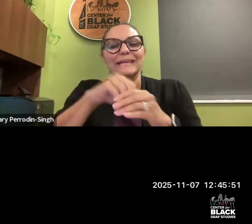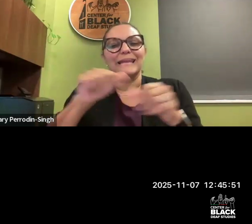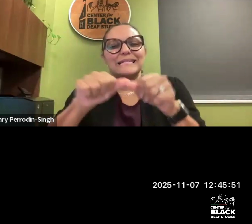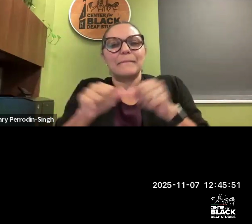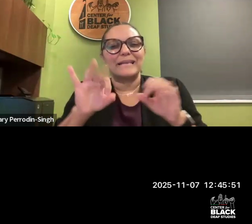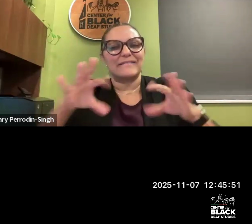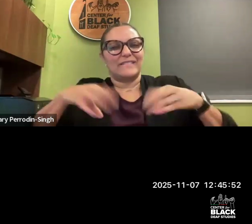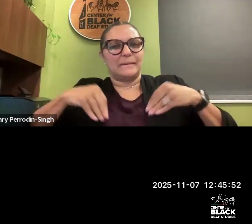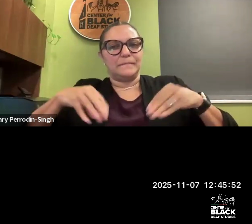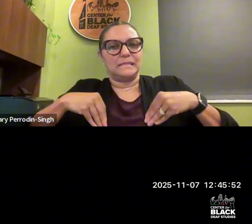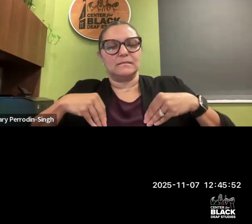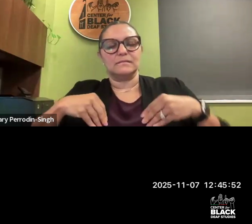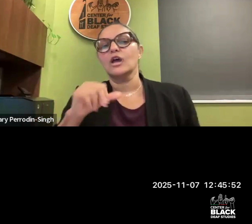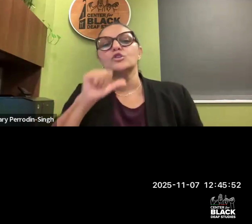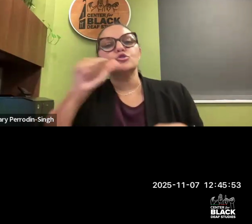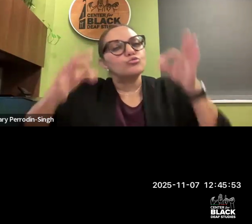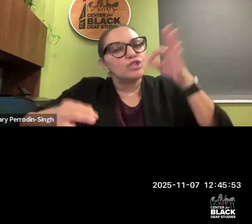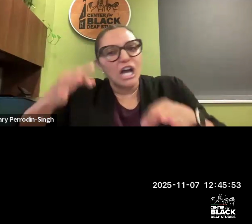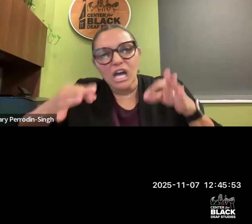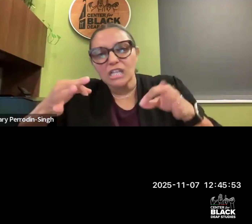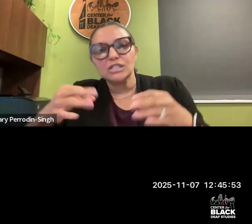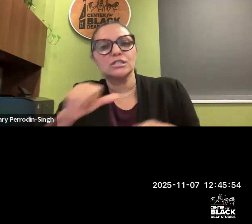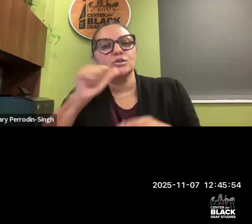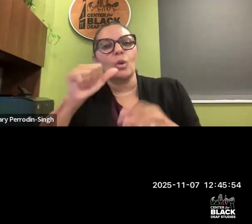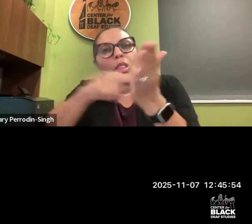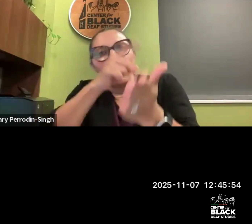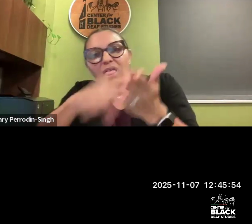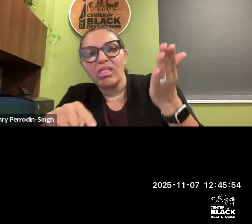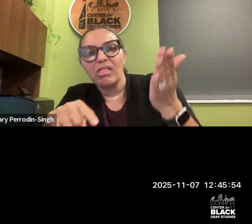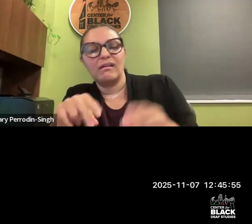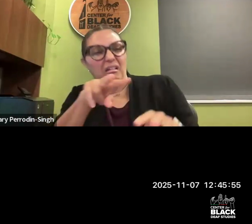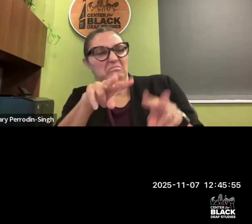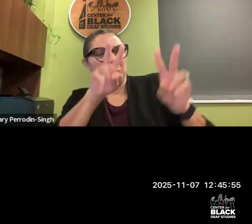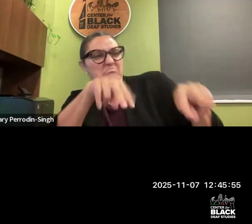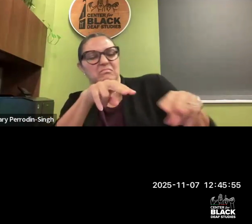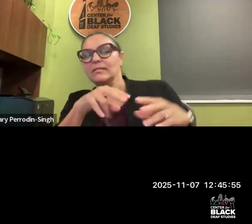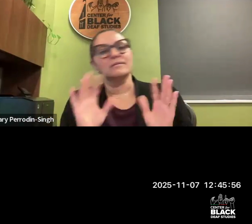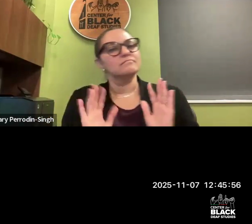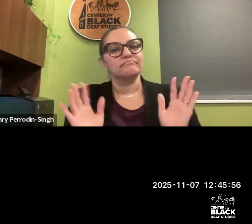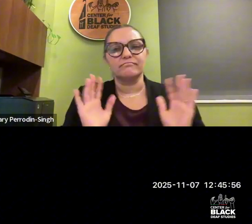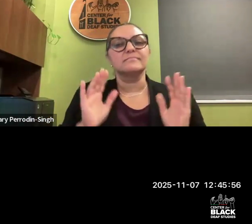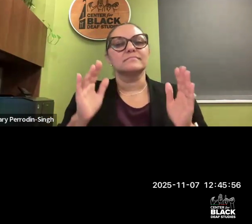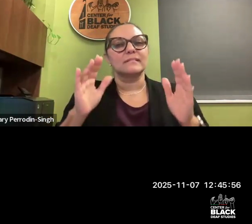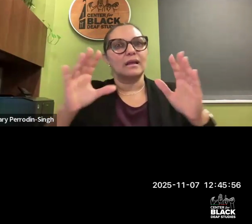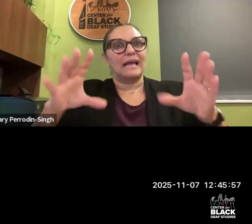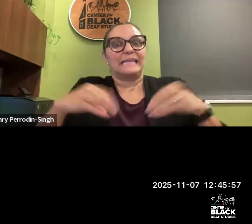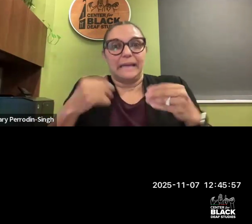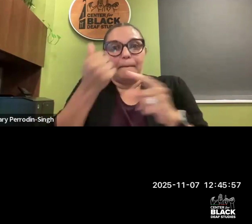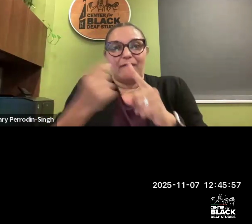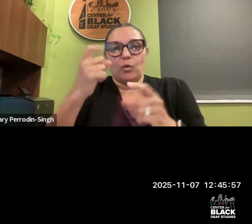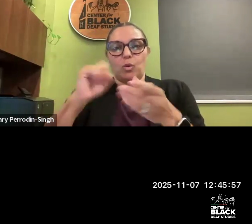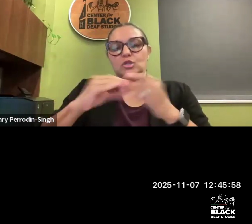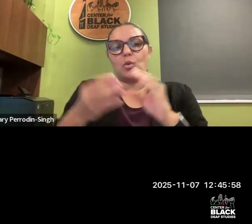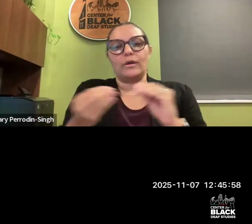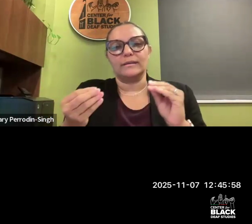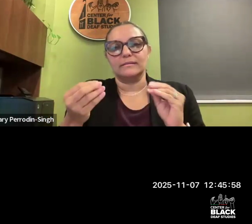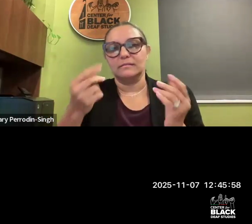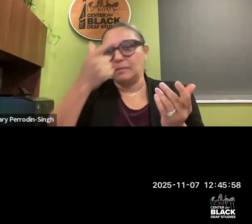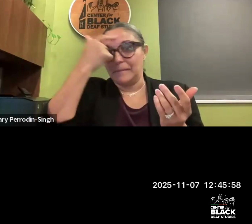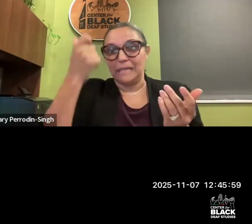being open will allow to everyone have a space of openness without judgment and discrimination and